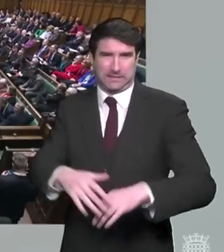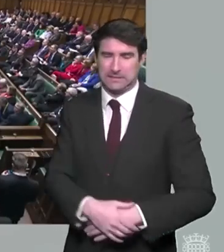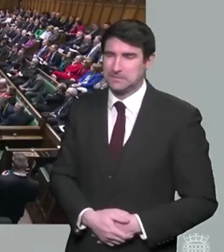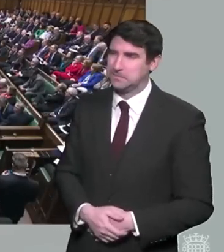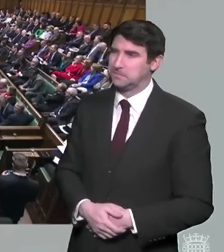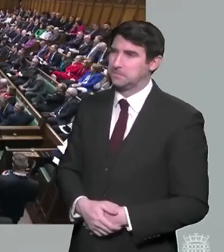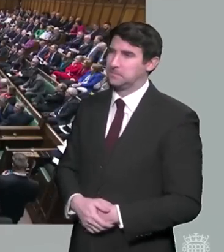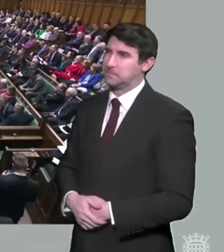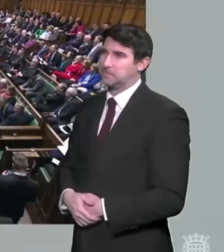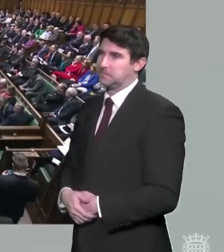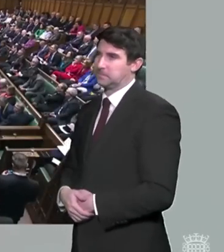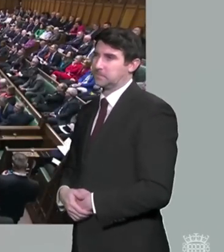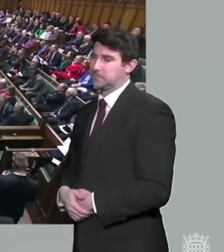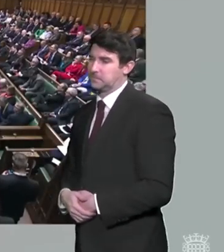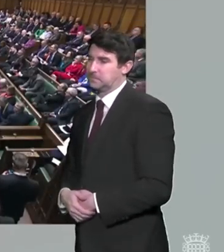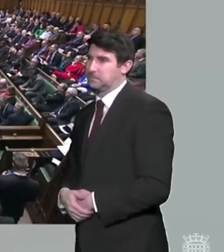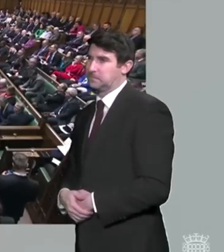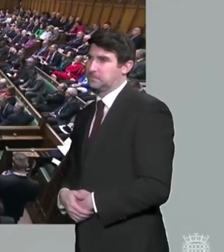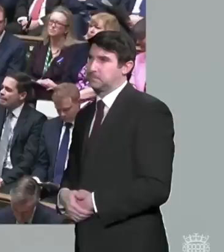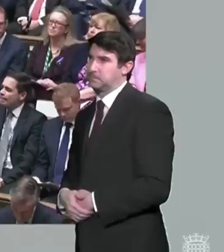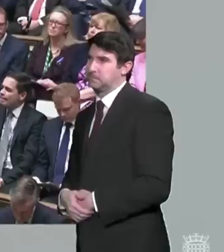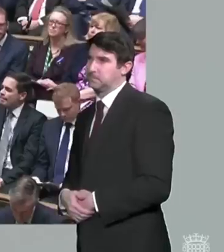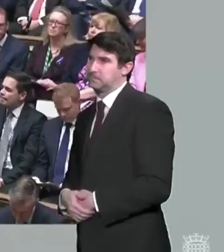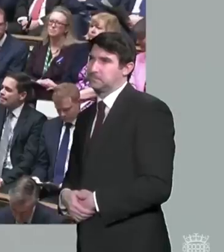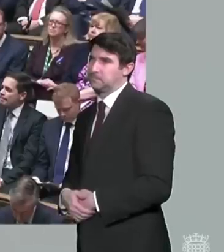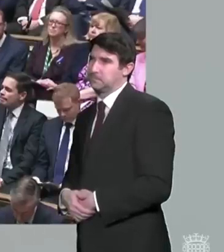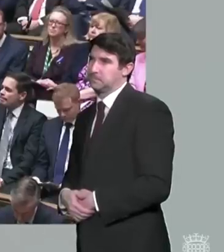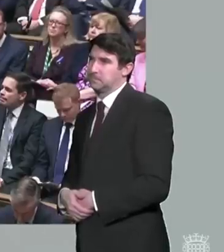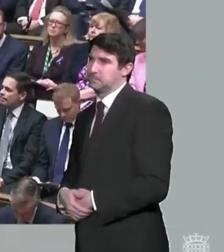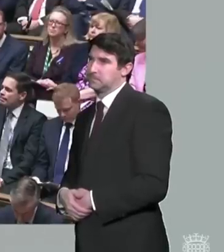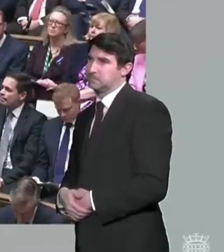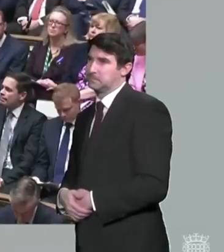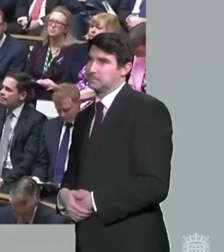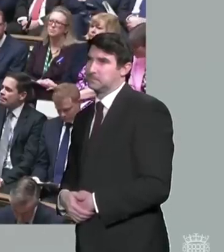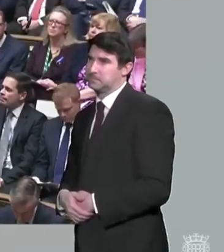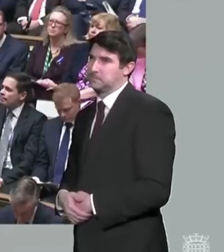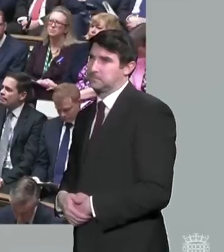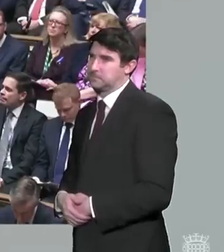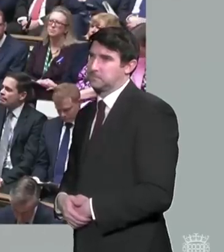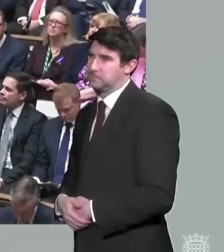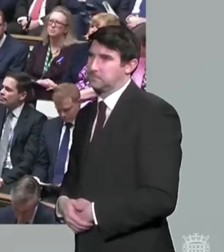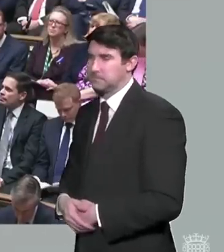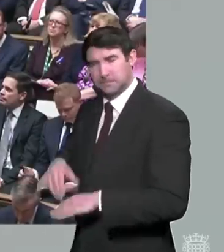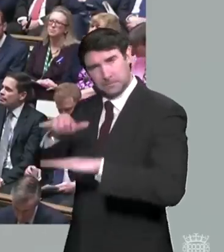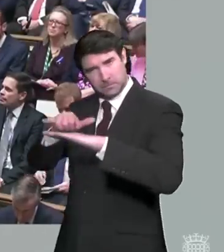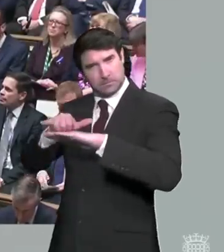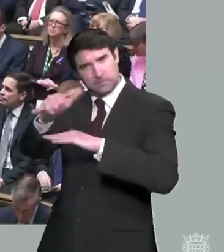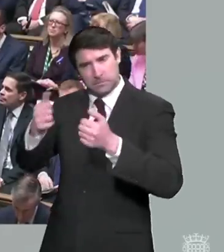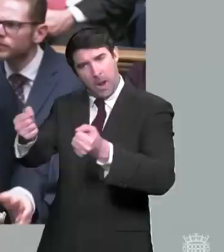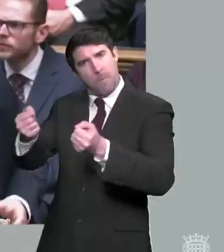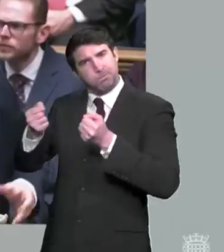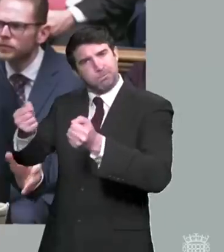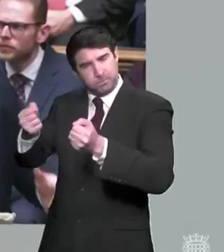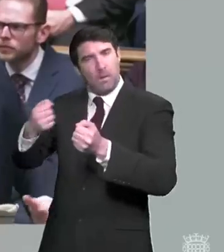Thank you, Mr. Speaker. The Global Combat Air Programme, including Team Tempest, is vital for UK national security and